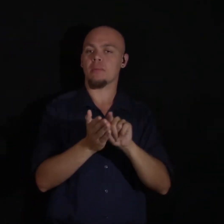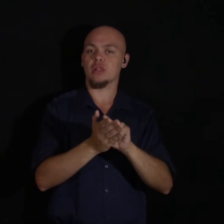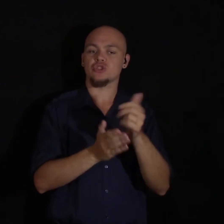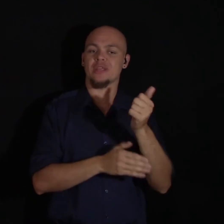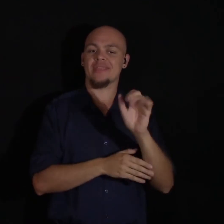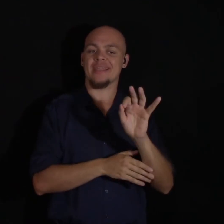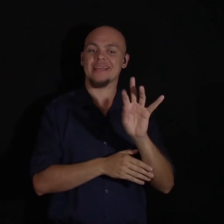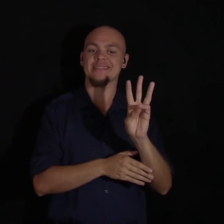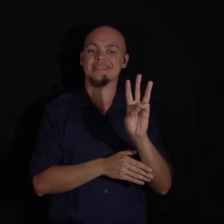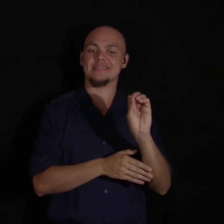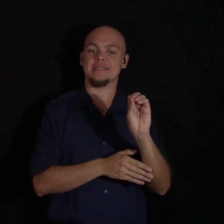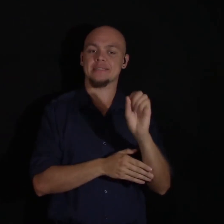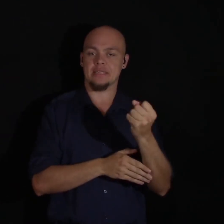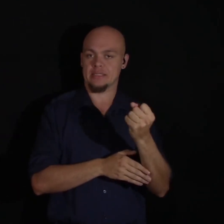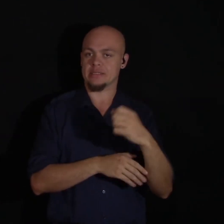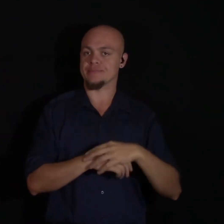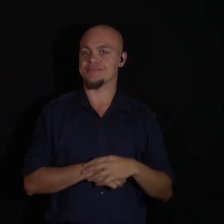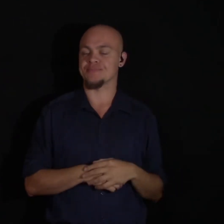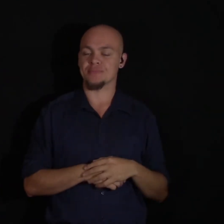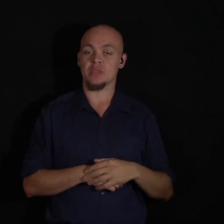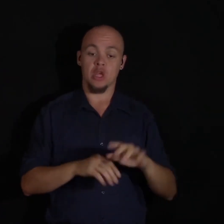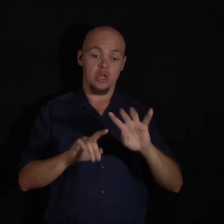It was the result of a surveys